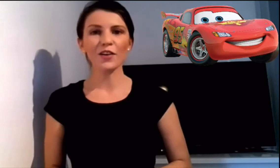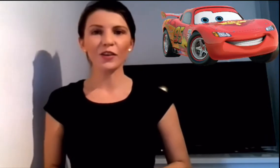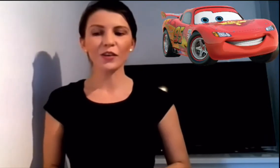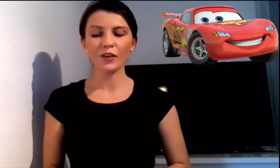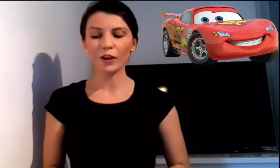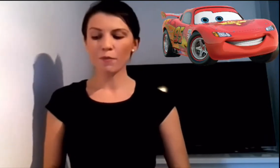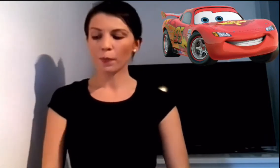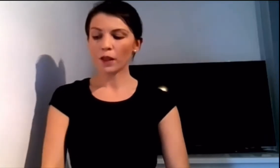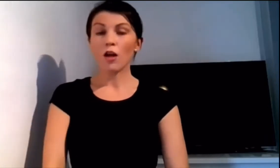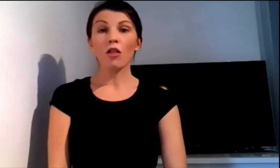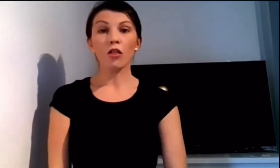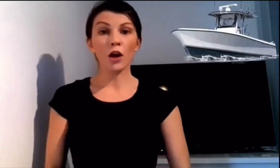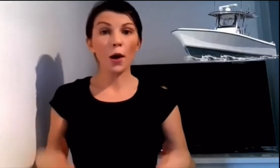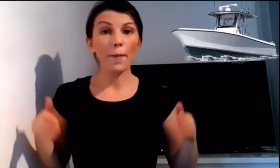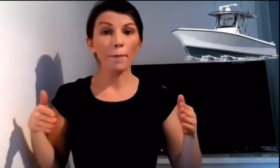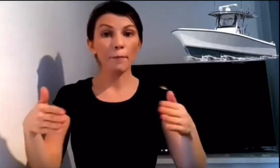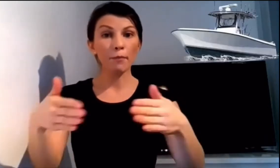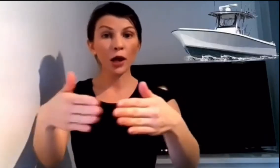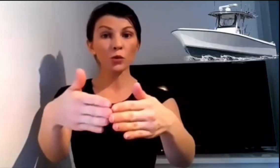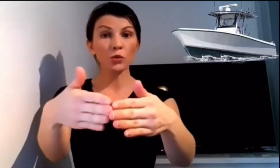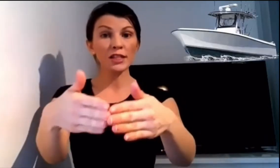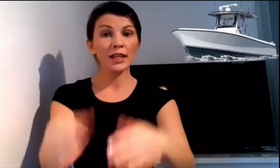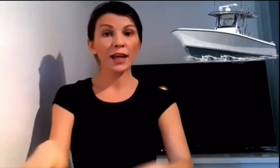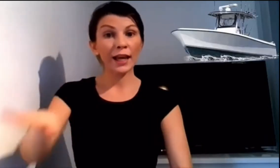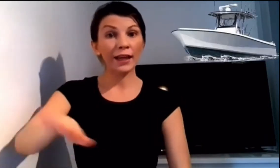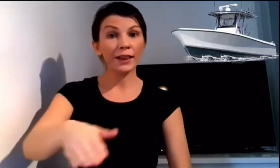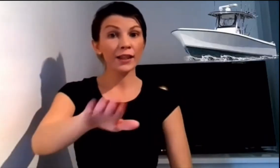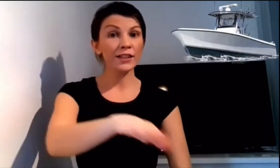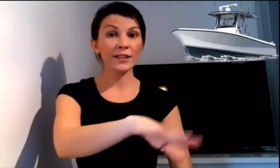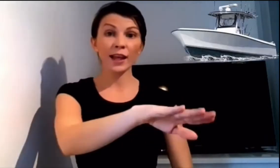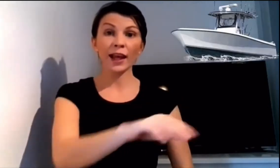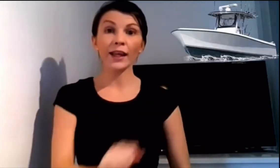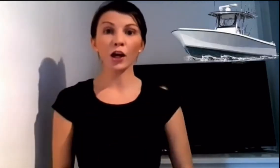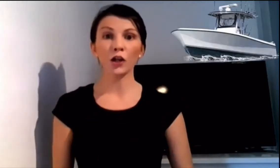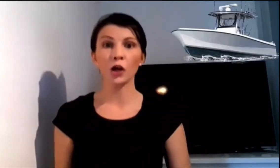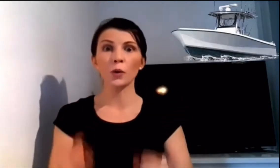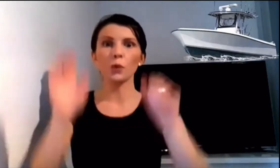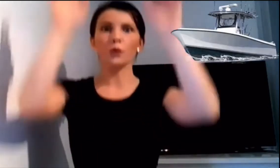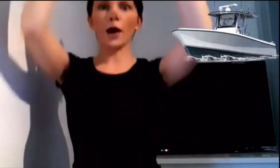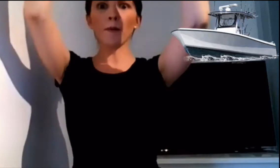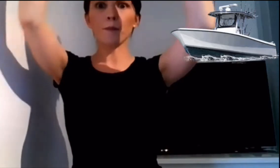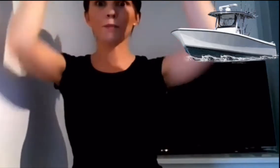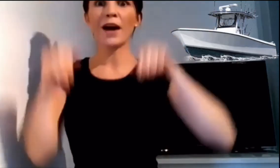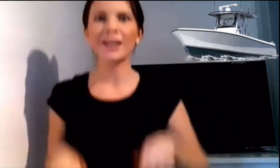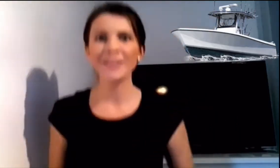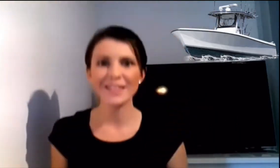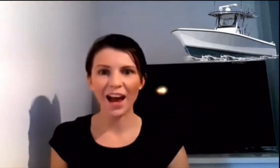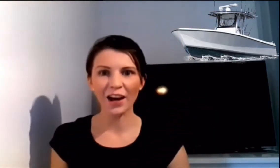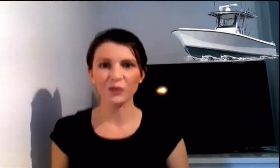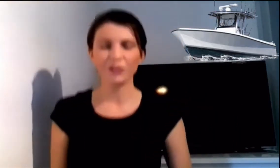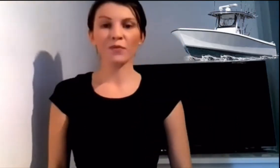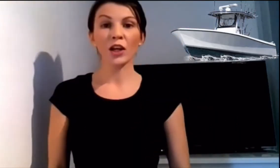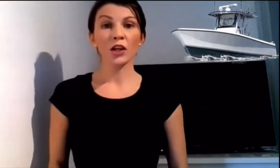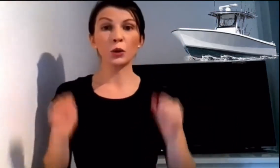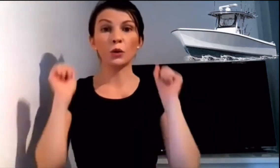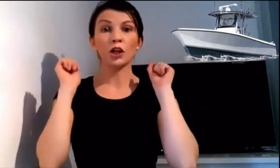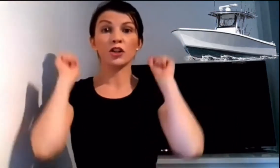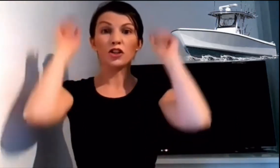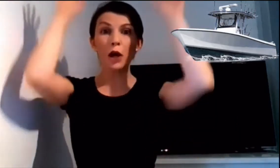long. The boat in the sea goes up and down. You could jump up